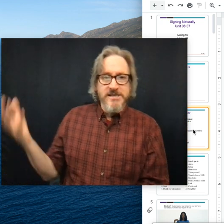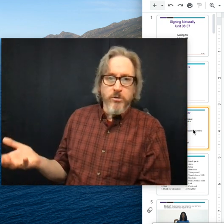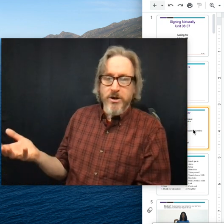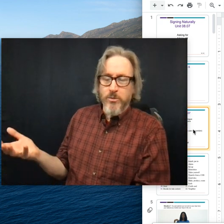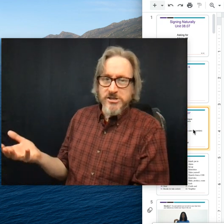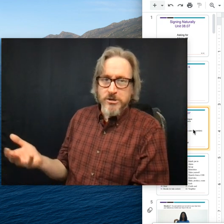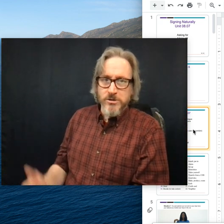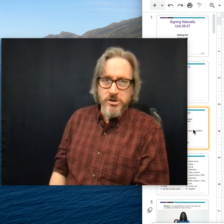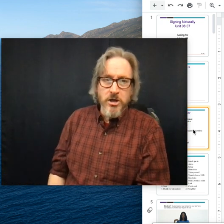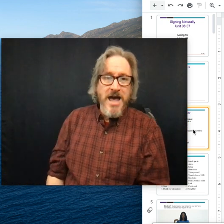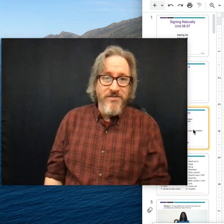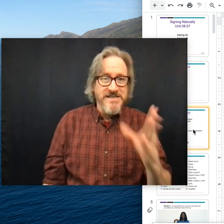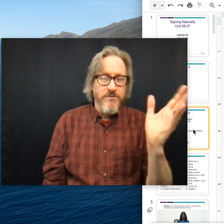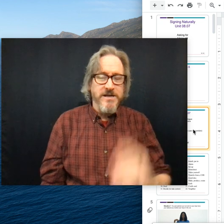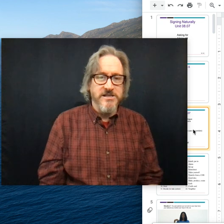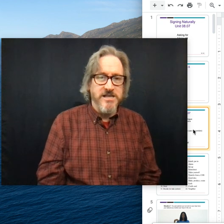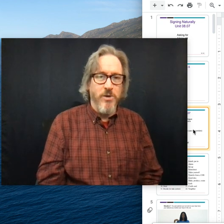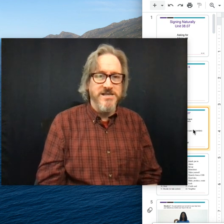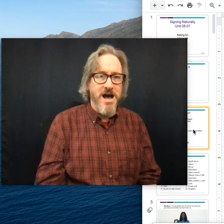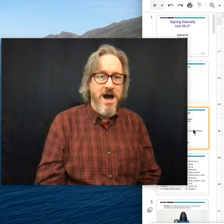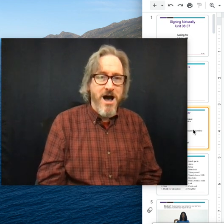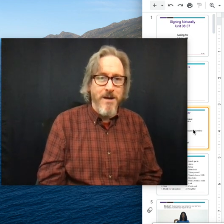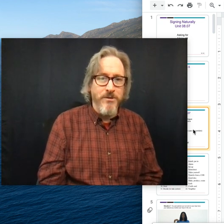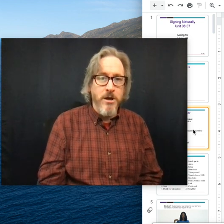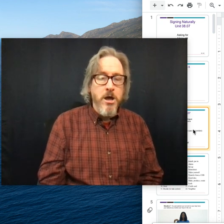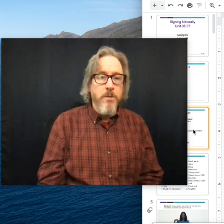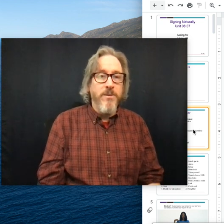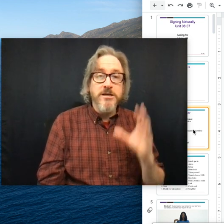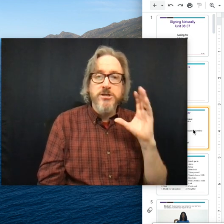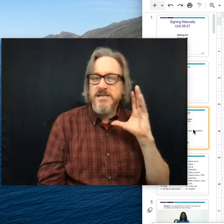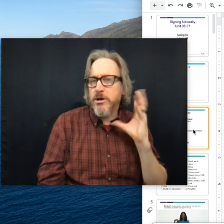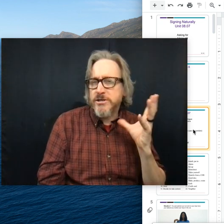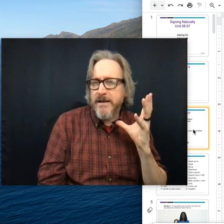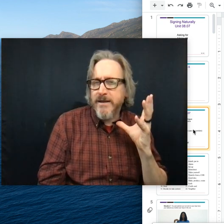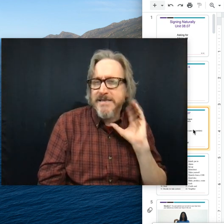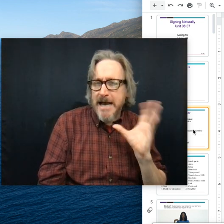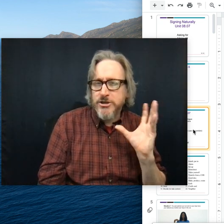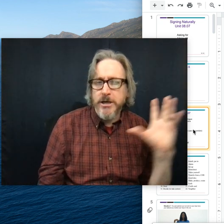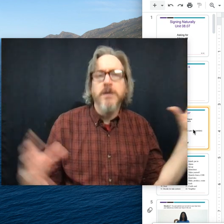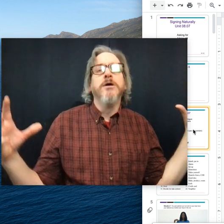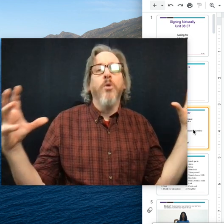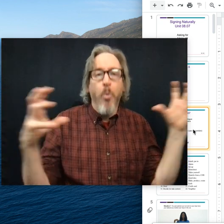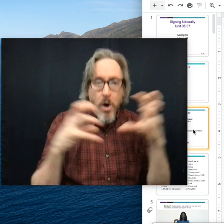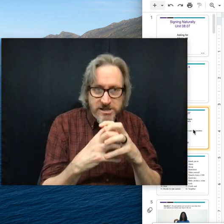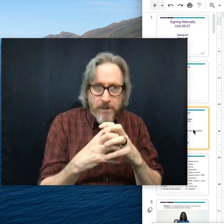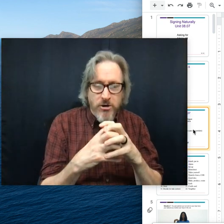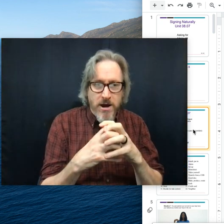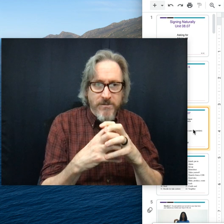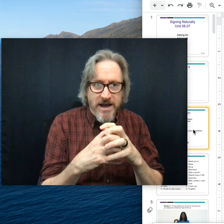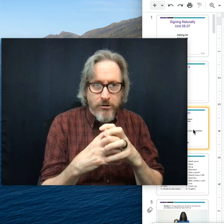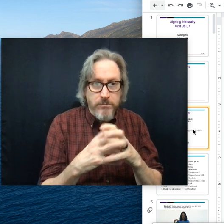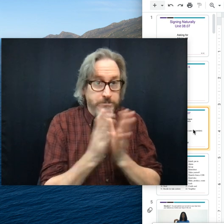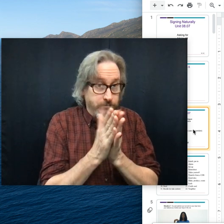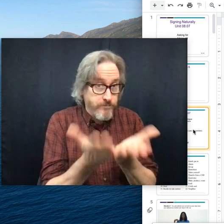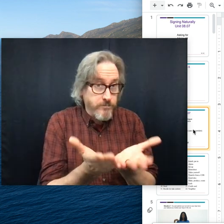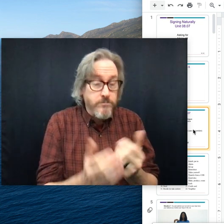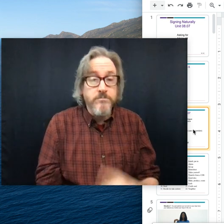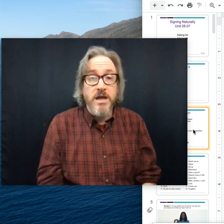who sees an old Budweiser commercial and thinks everybody just says, what's up? But doesn't understand that it's actually what's up crammed